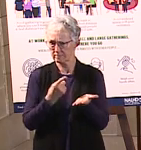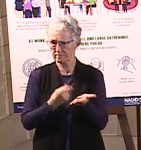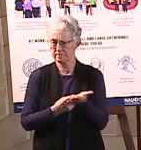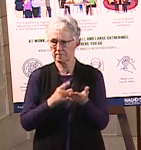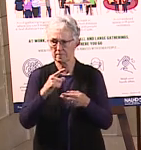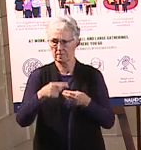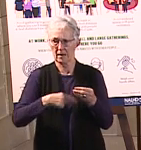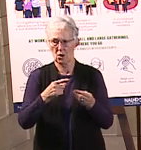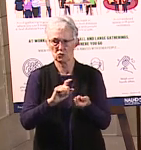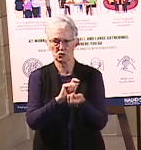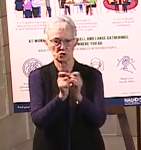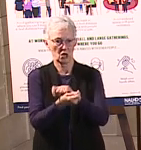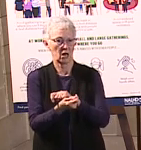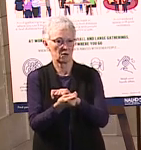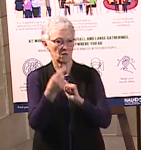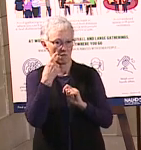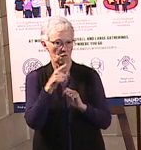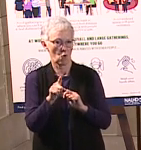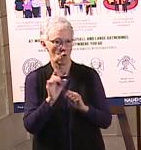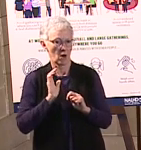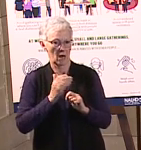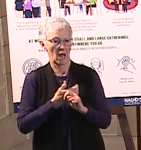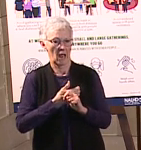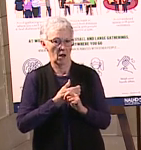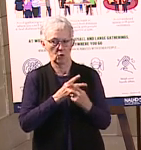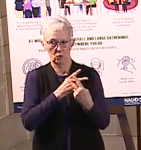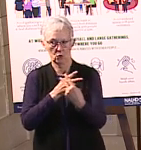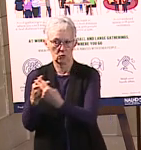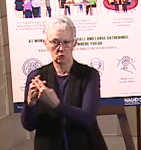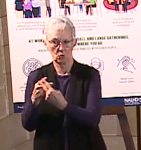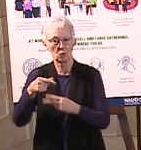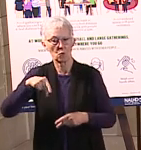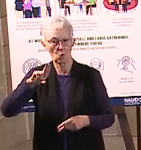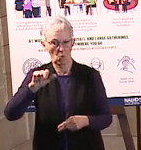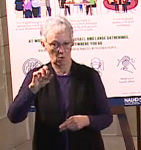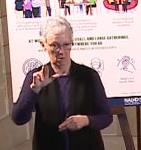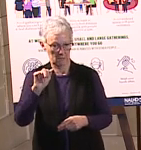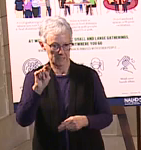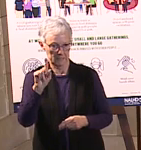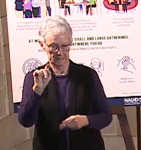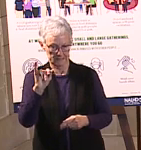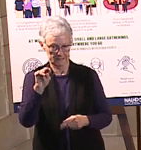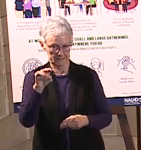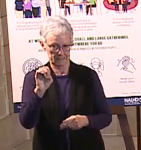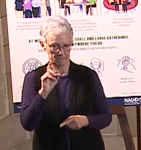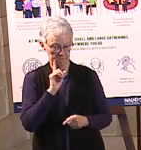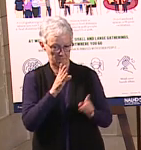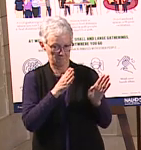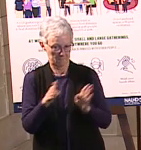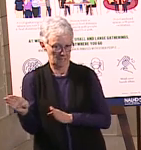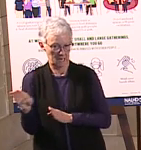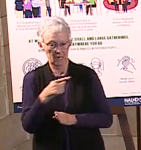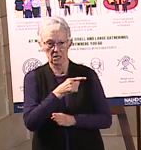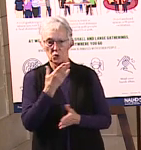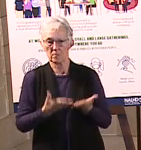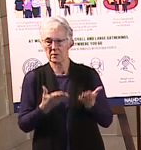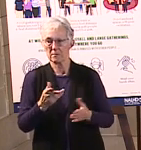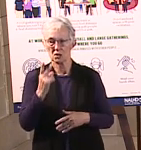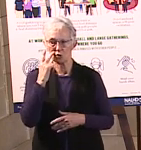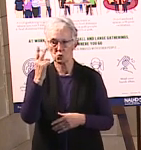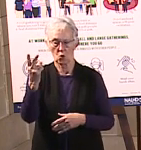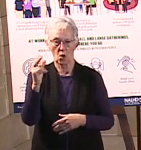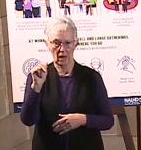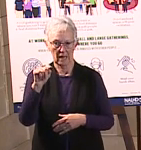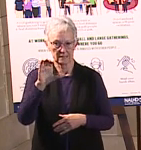Human Services put in place last night through our directed health measures. You may have seen this being talked about at the CDC. They